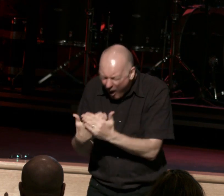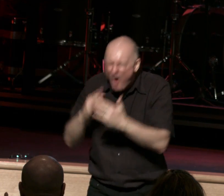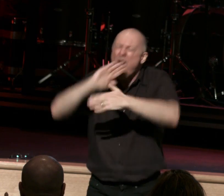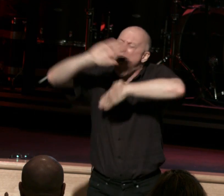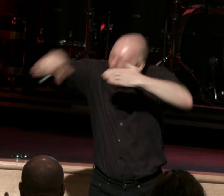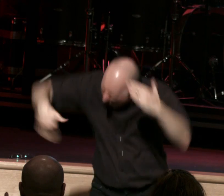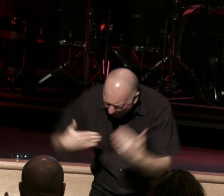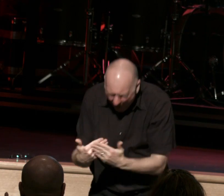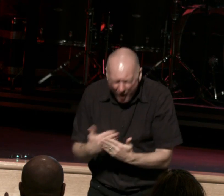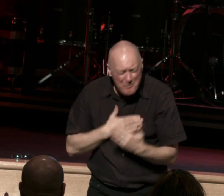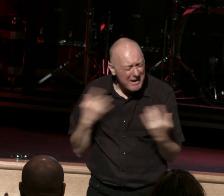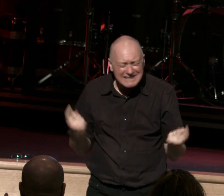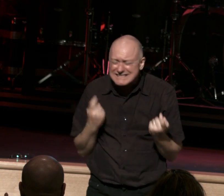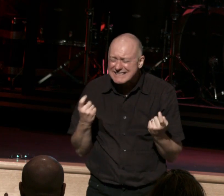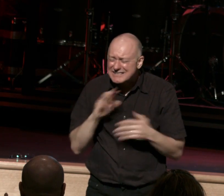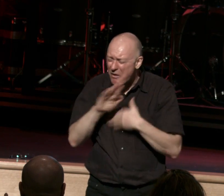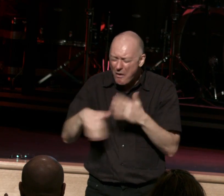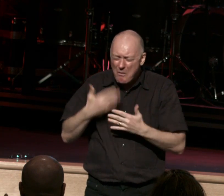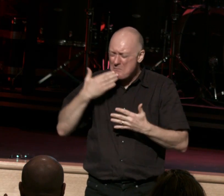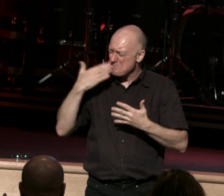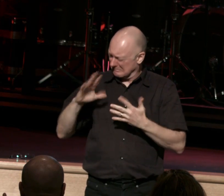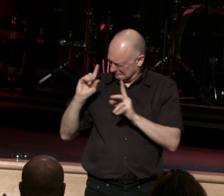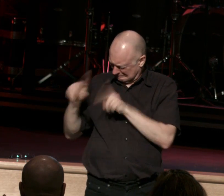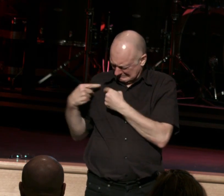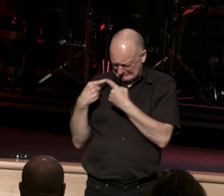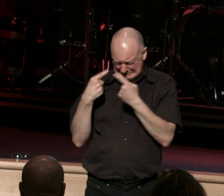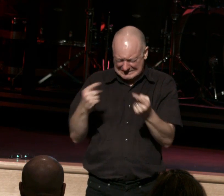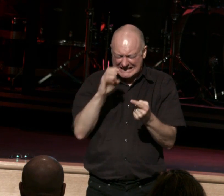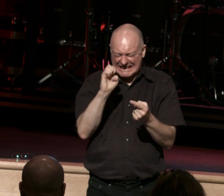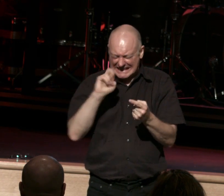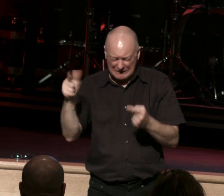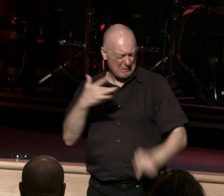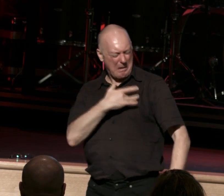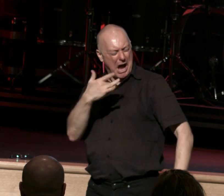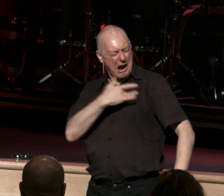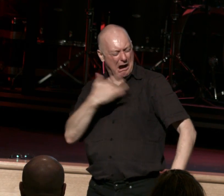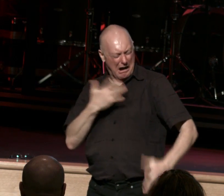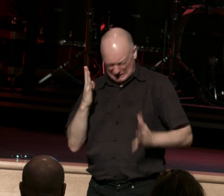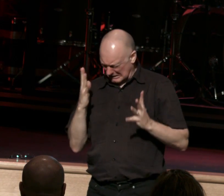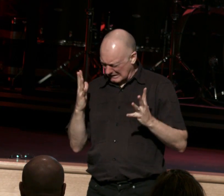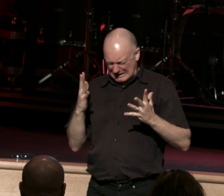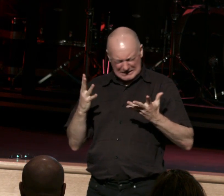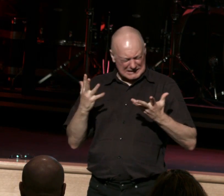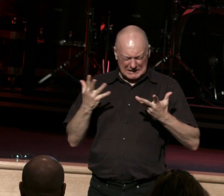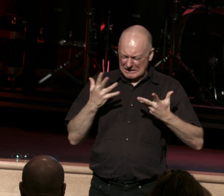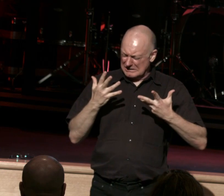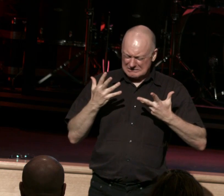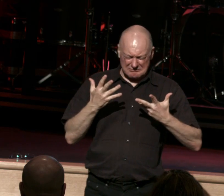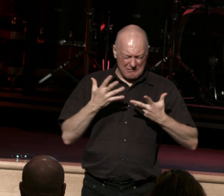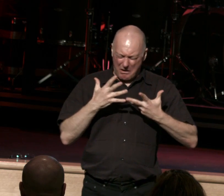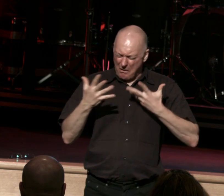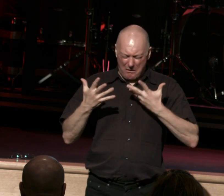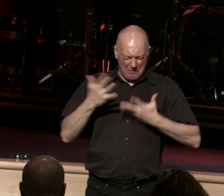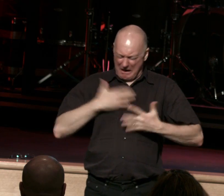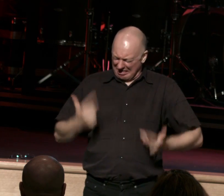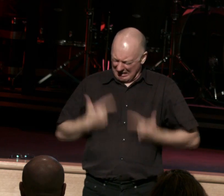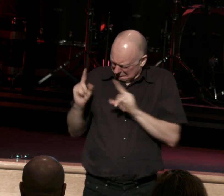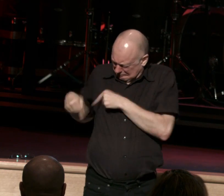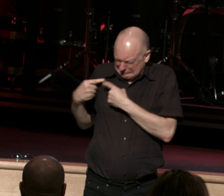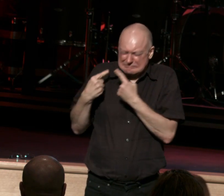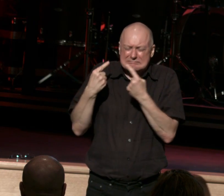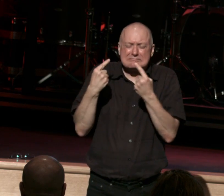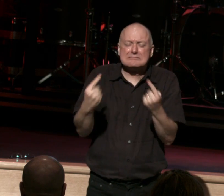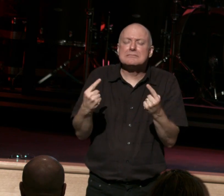All our sins, all my sins, all the wickedness, all the evil of my heart, all the destruction from my